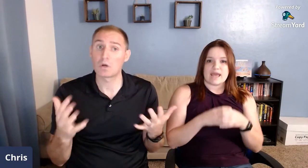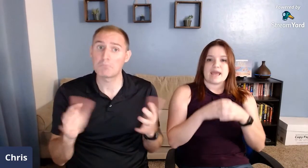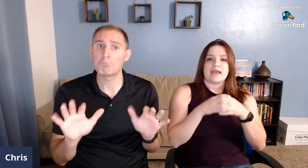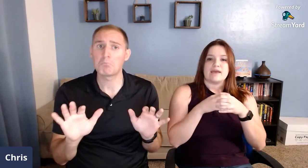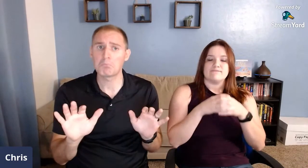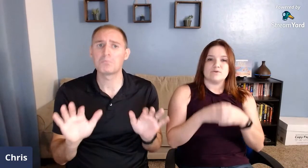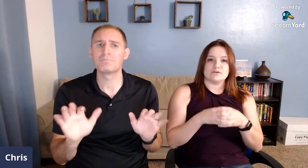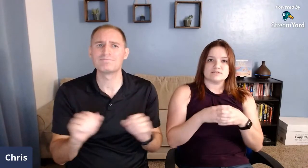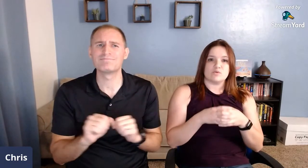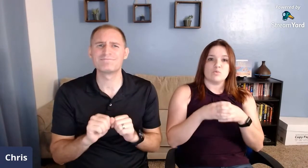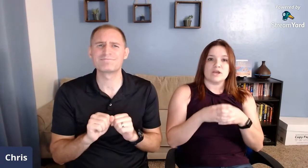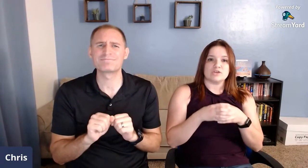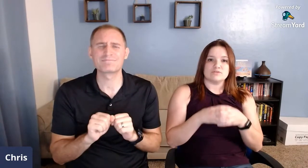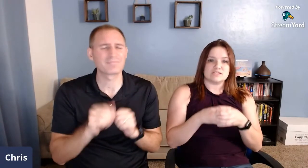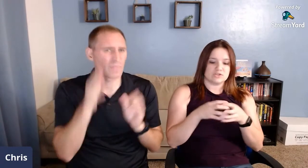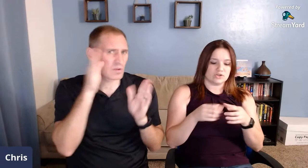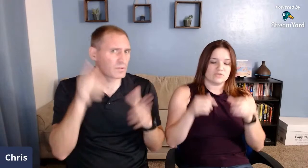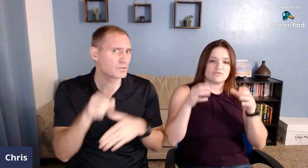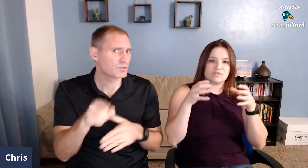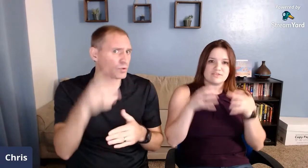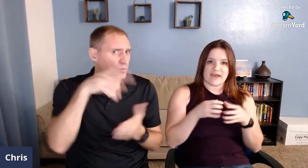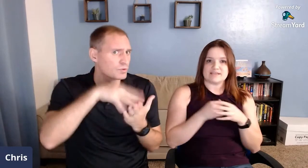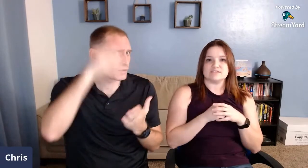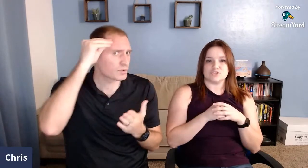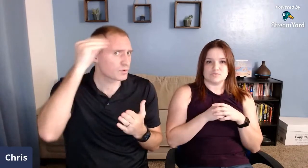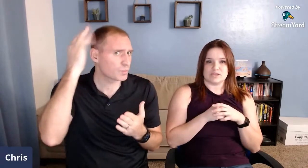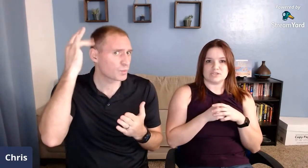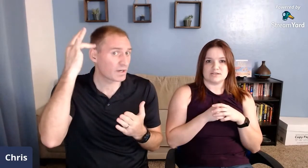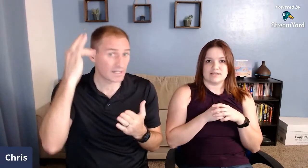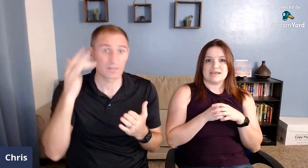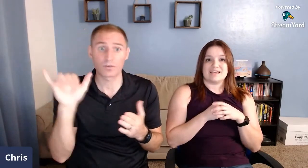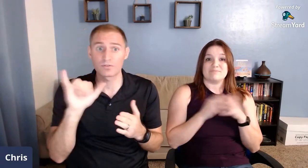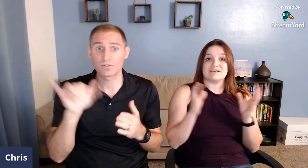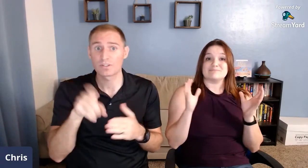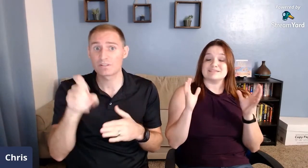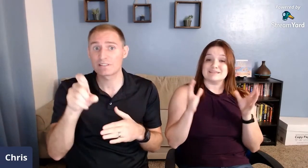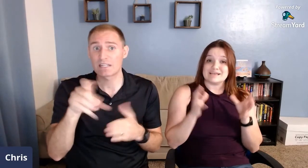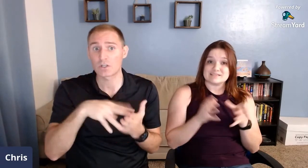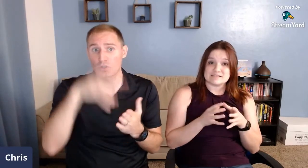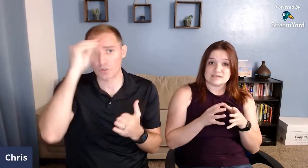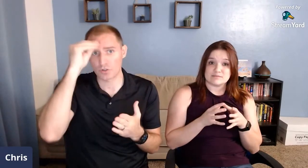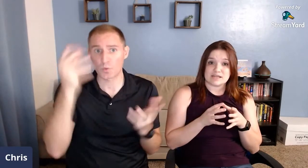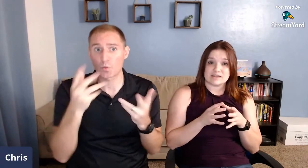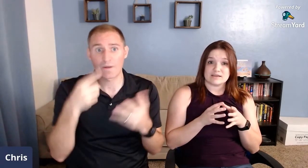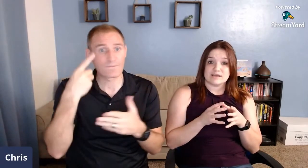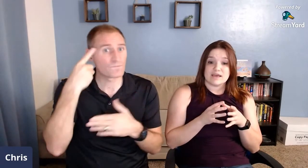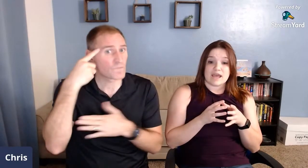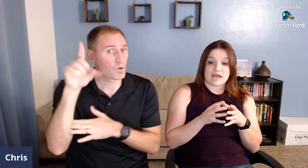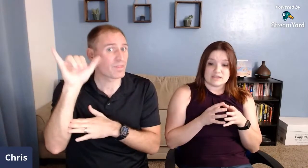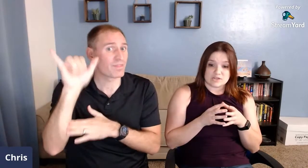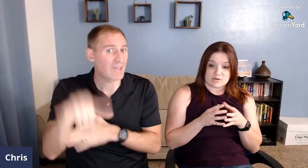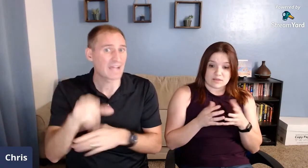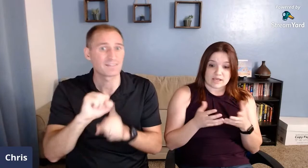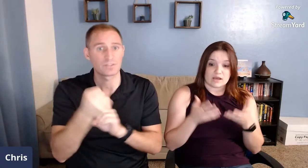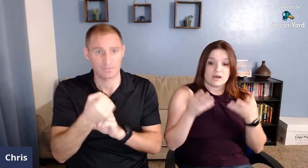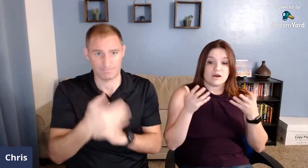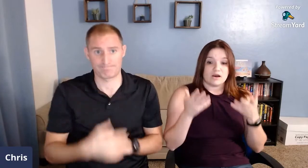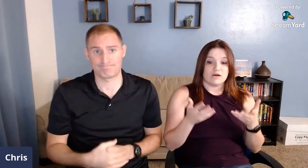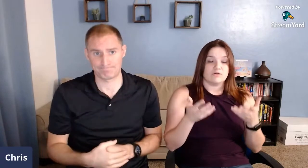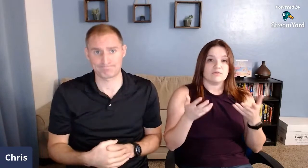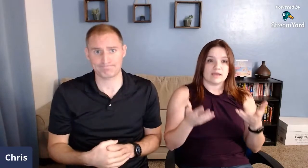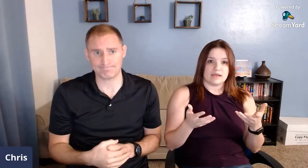it and focus on what you need to learn for that situation. It becomes less intimidating, and then you're